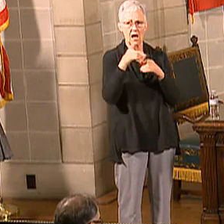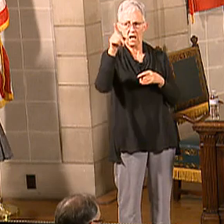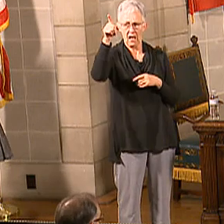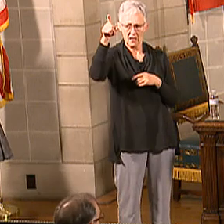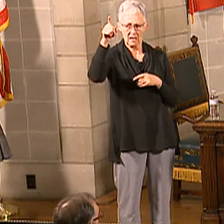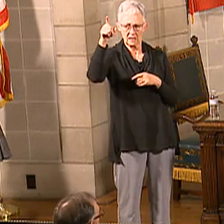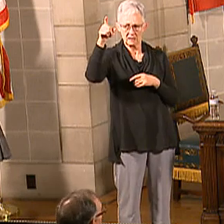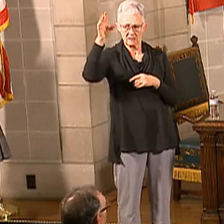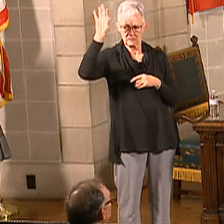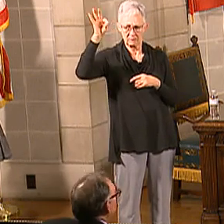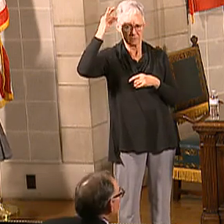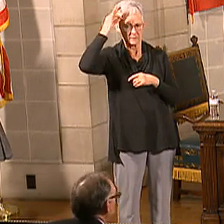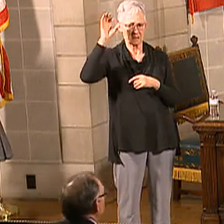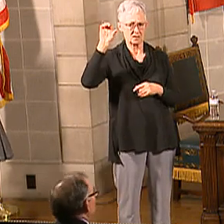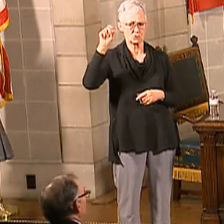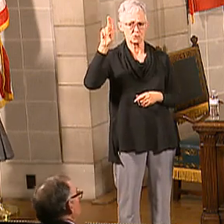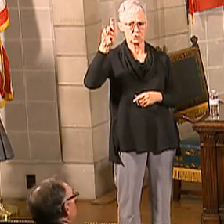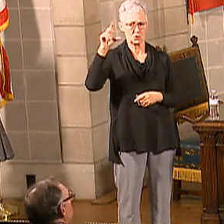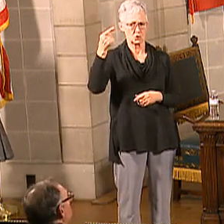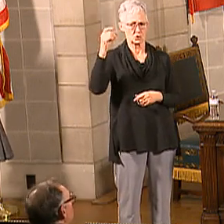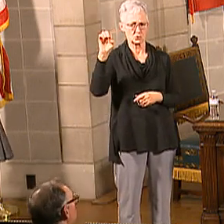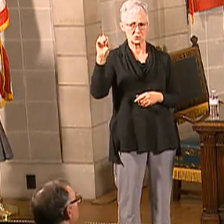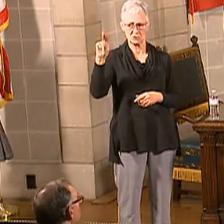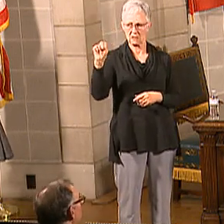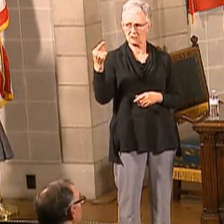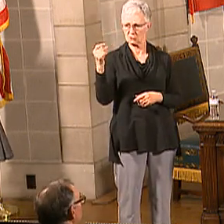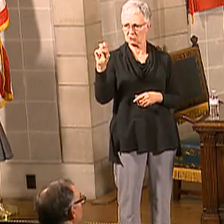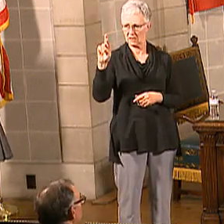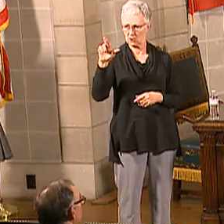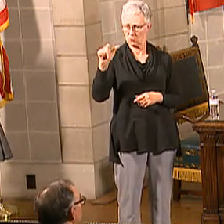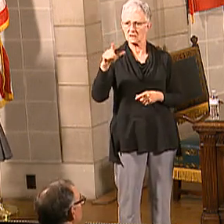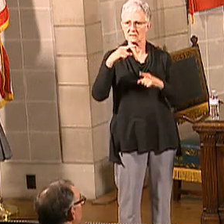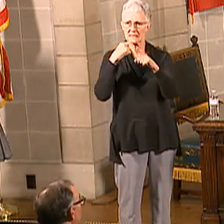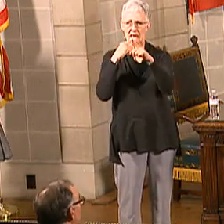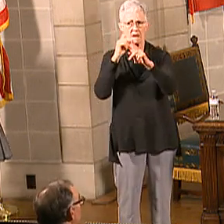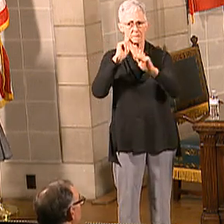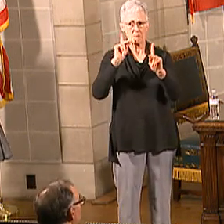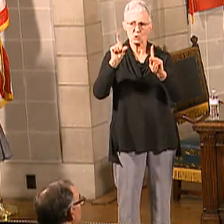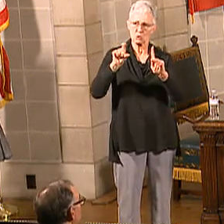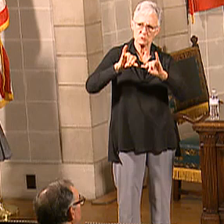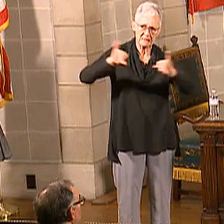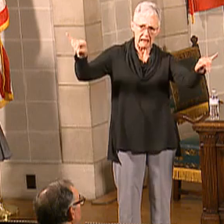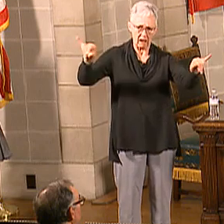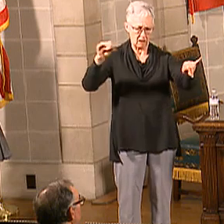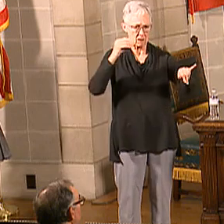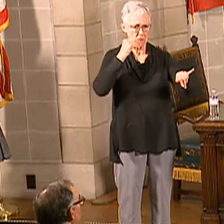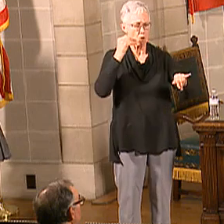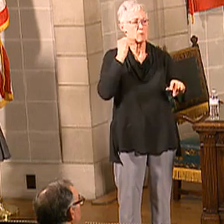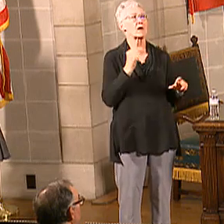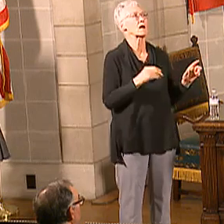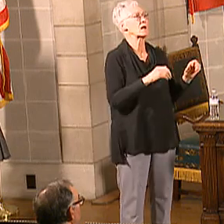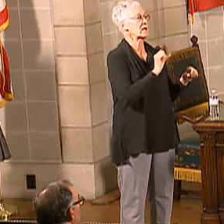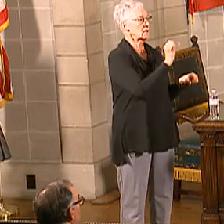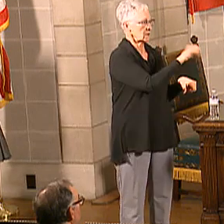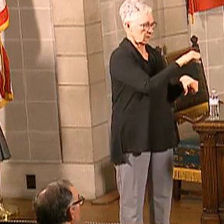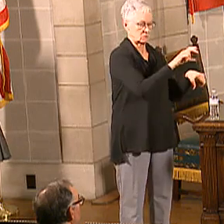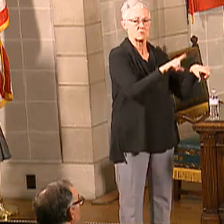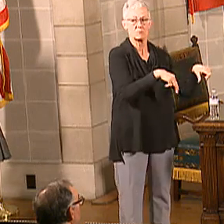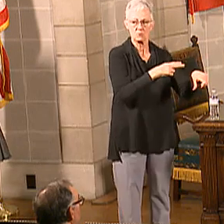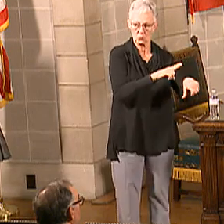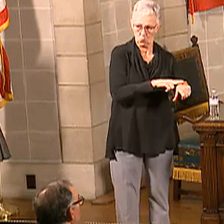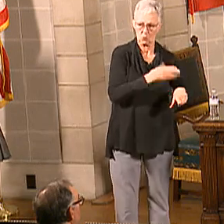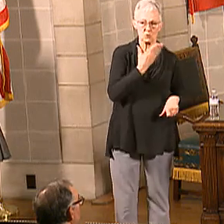You know, again, with the limits on public gatherings, staying at home is a really good idea. We talked about this yesterday with shopping. Send more one-person